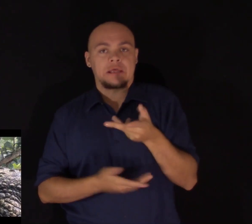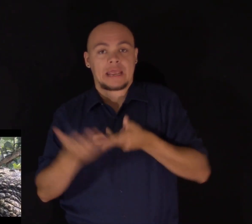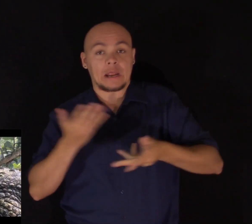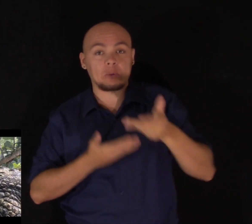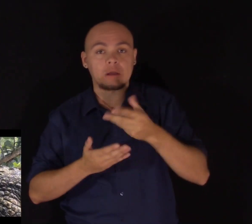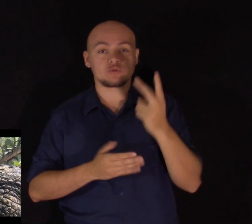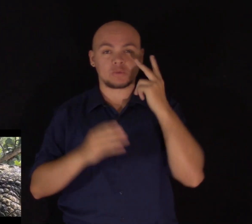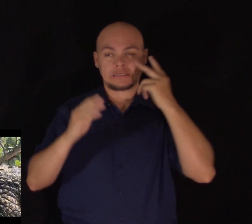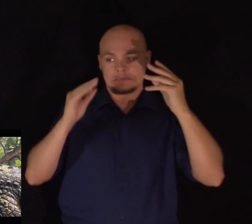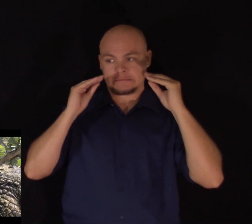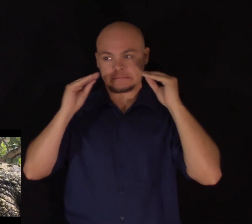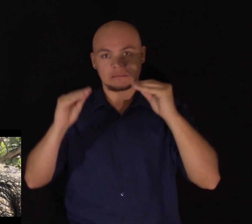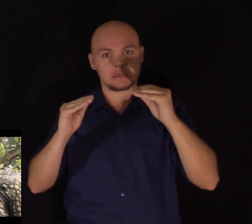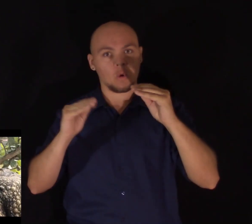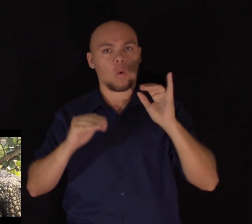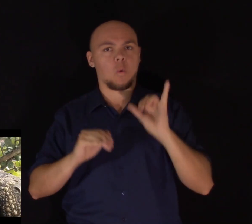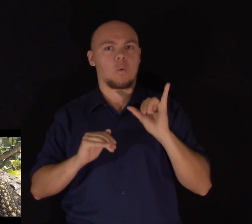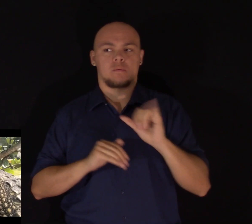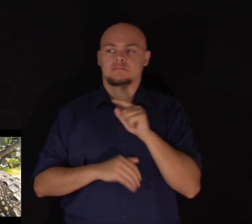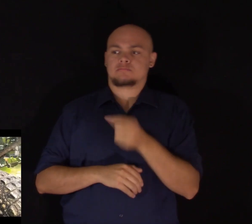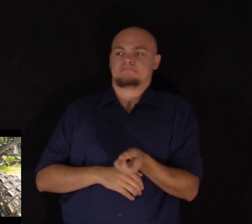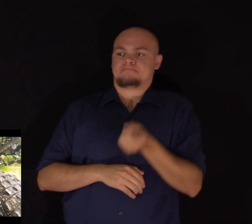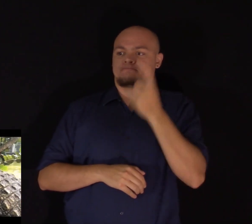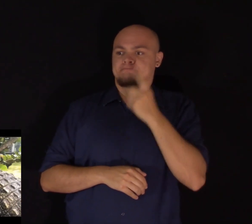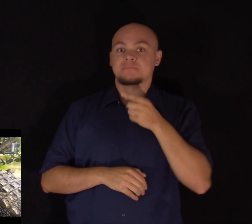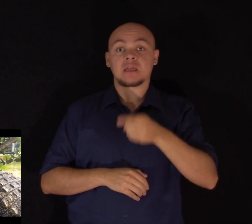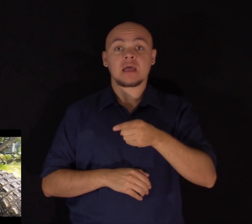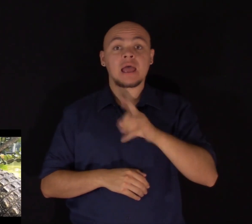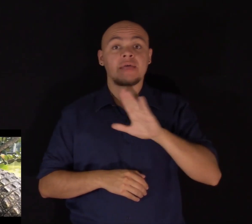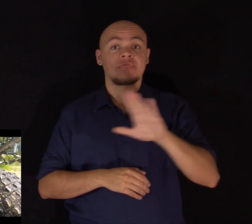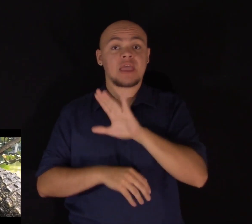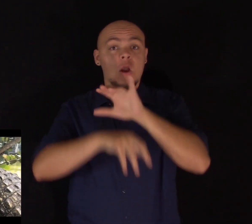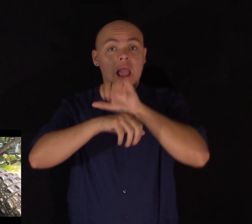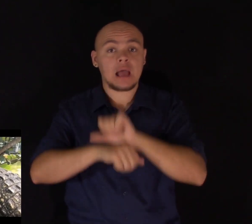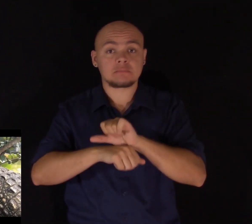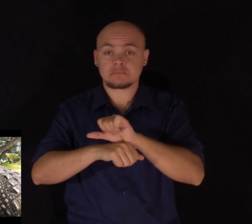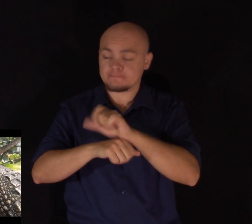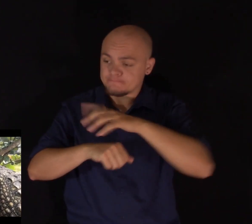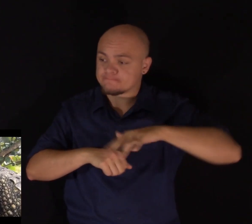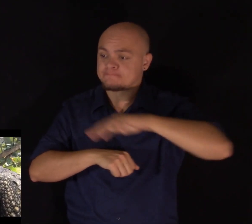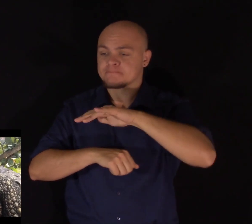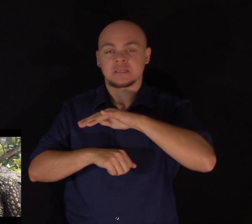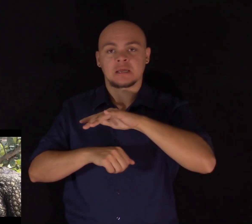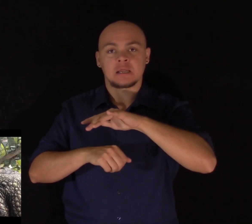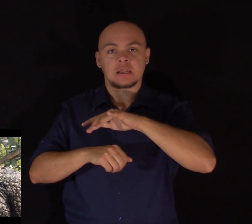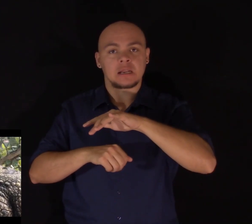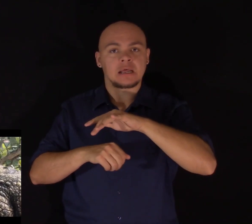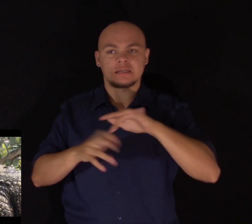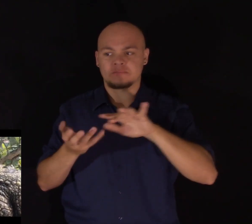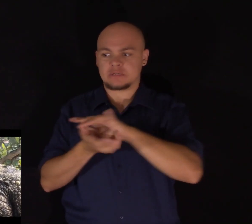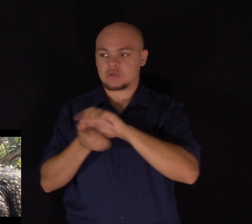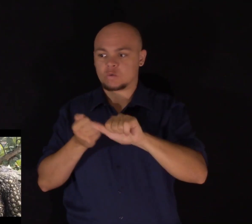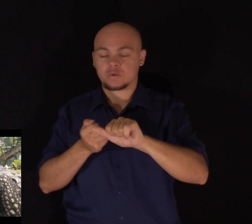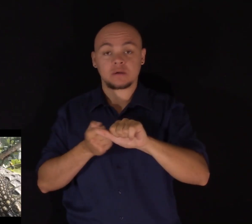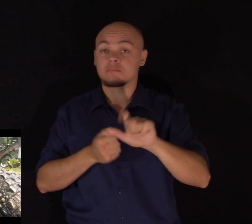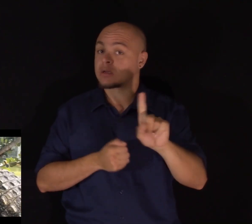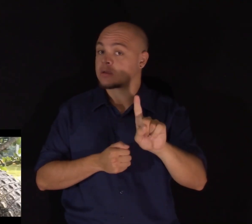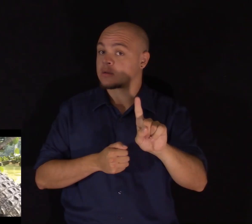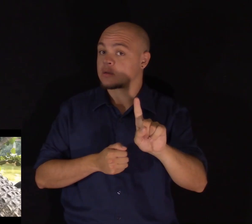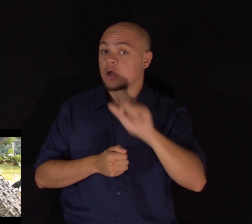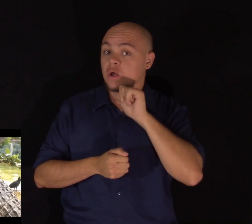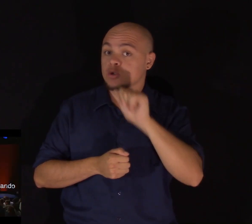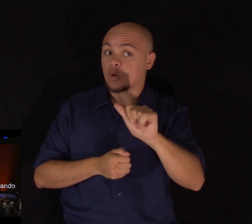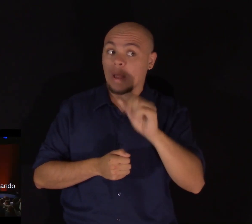teach people about the plight of the Nile crocodile and loss of habitat through human encroachment. But don't try this with your crocodiles